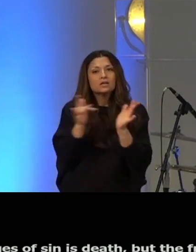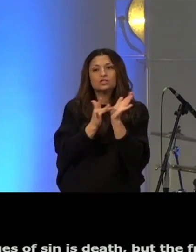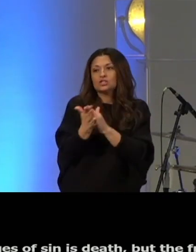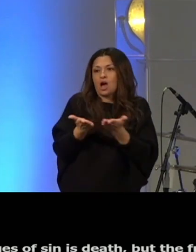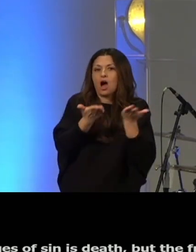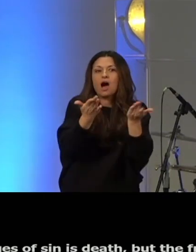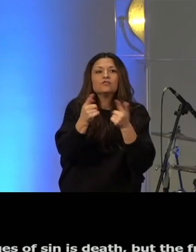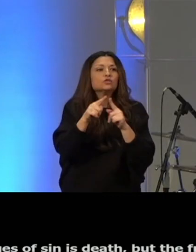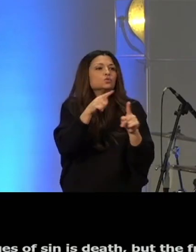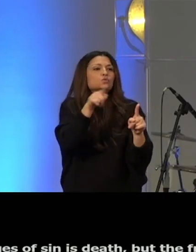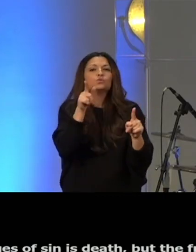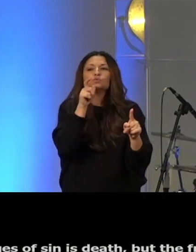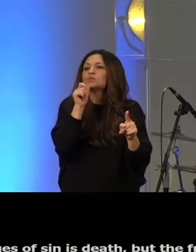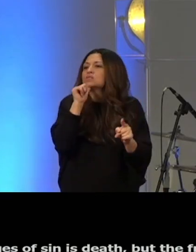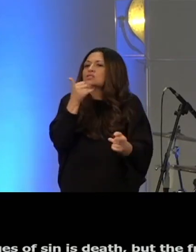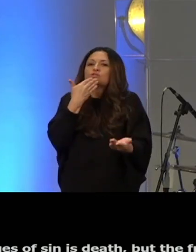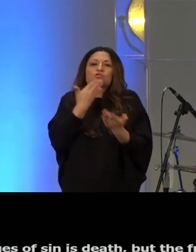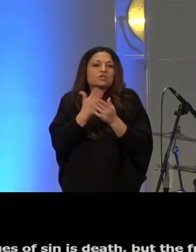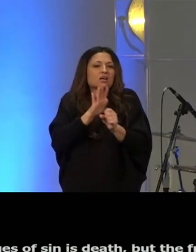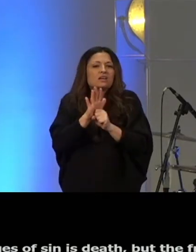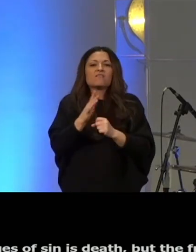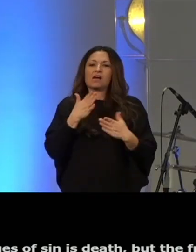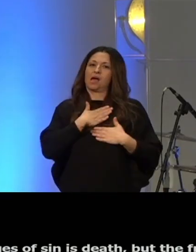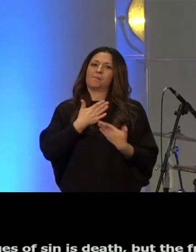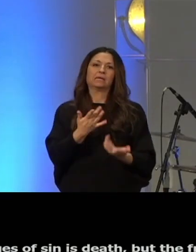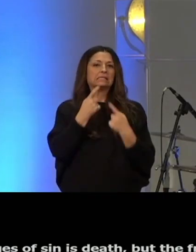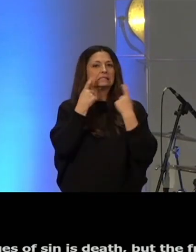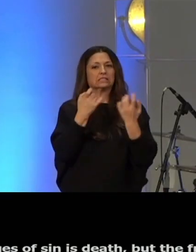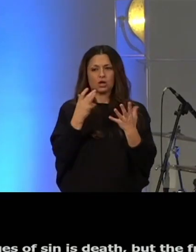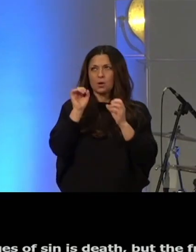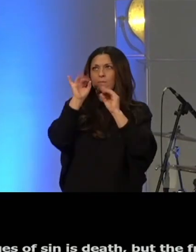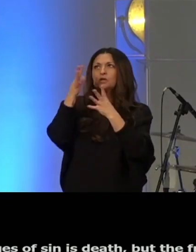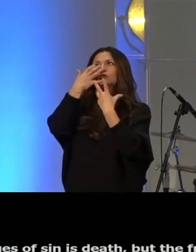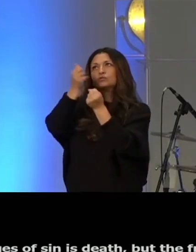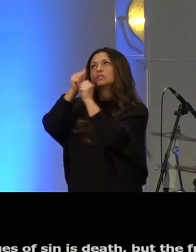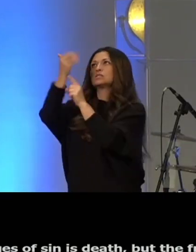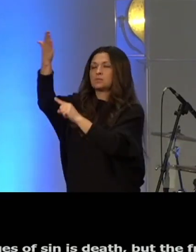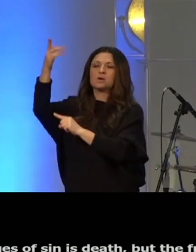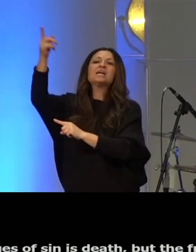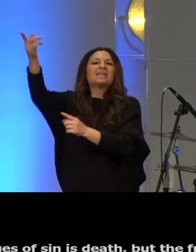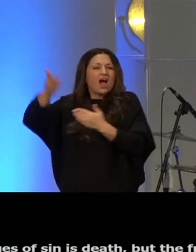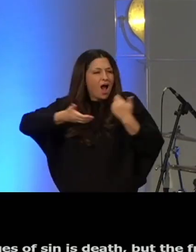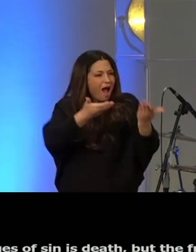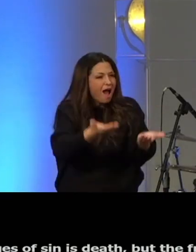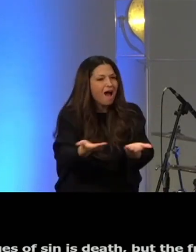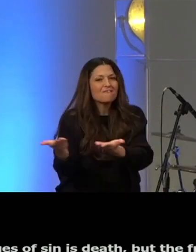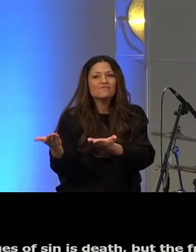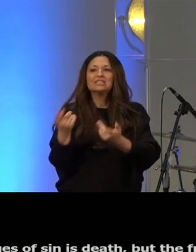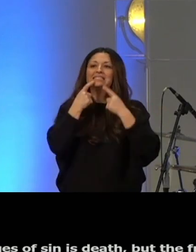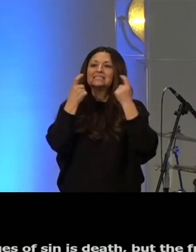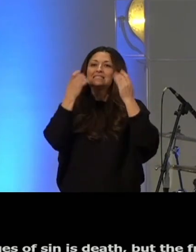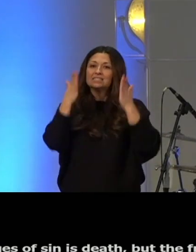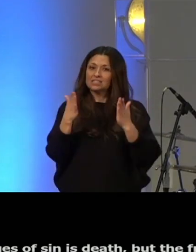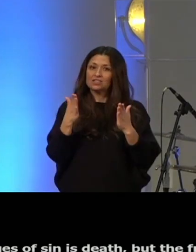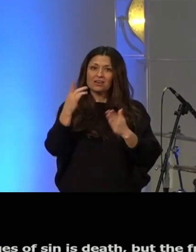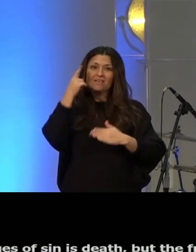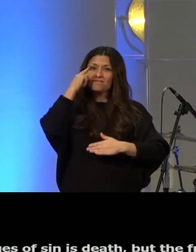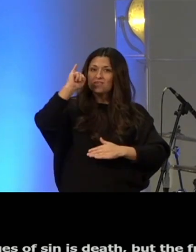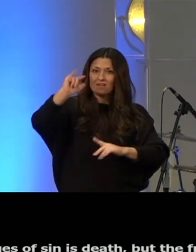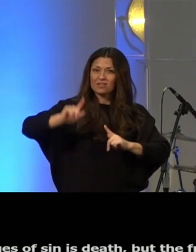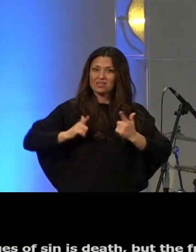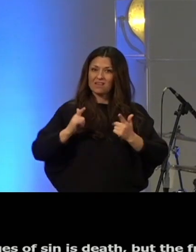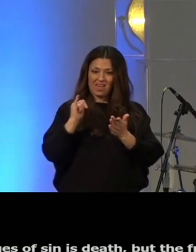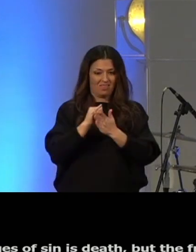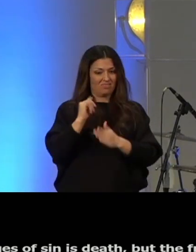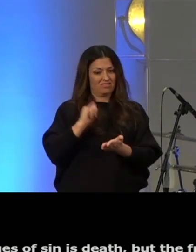not good, those that admit they're sinners and put their trust in him. He offers sinners eternal life. That's my only hope.